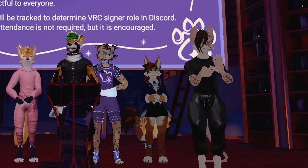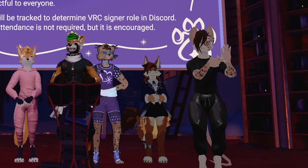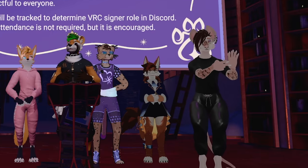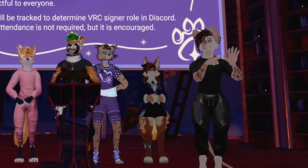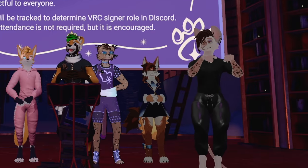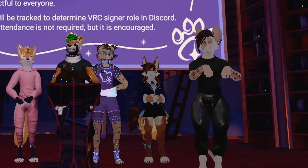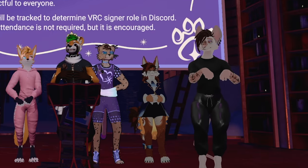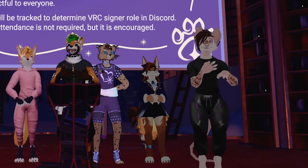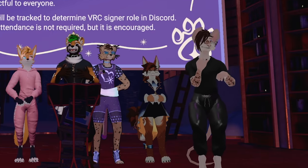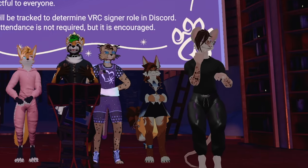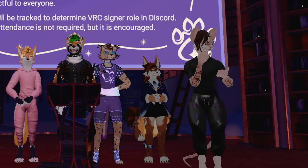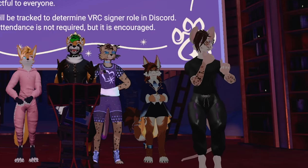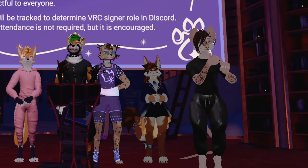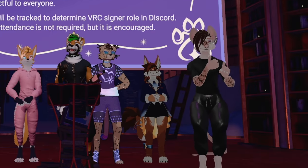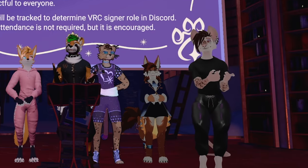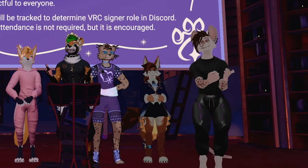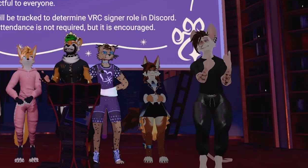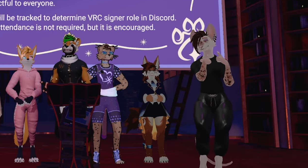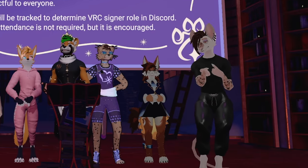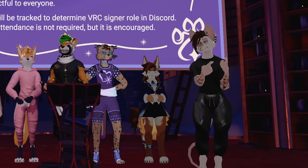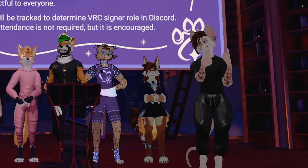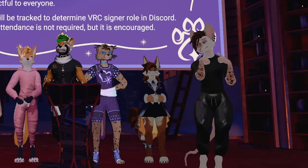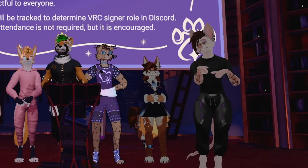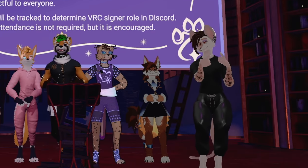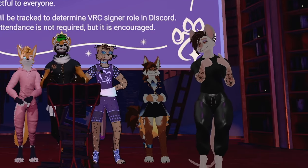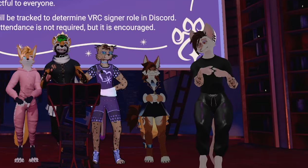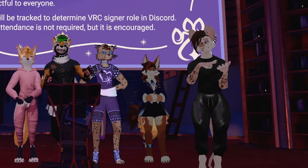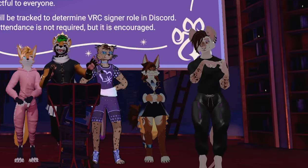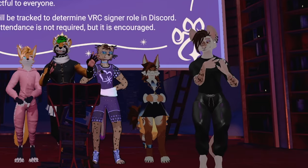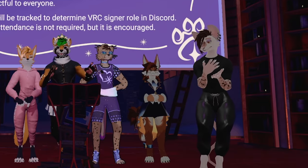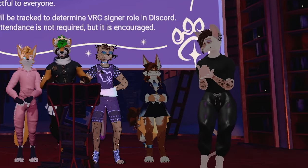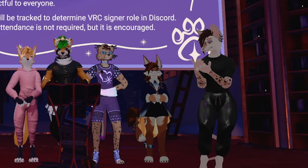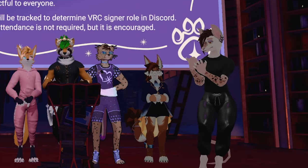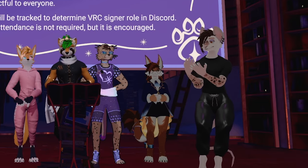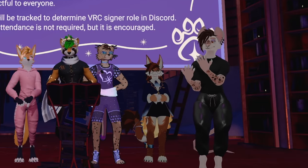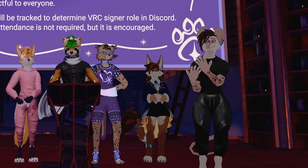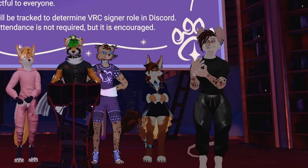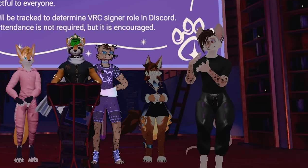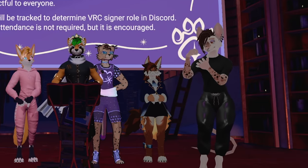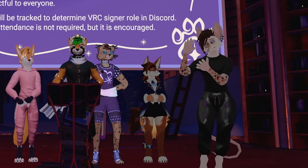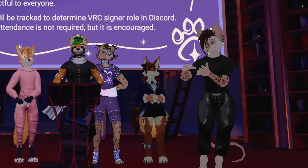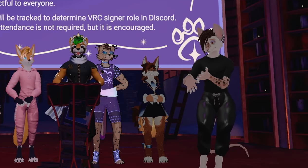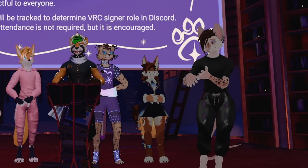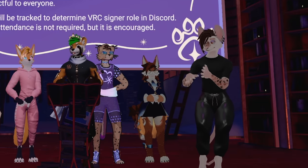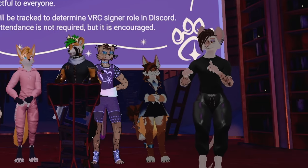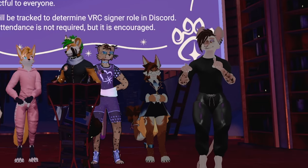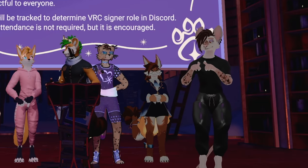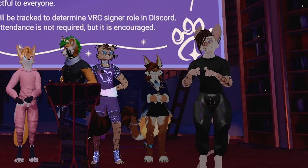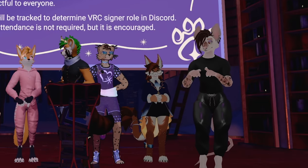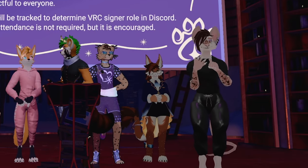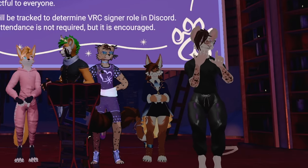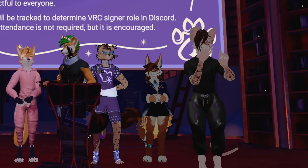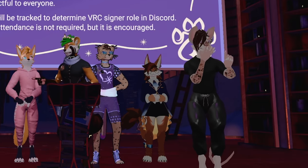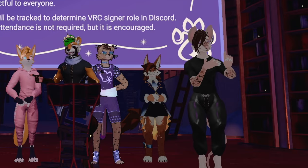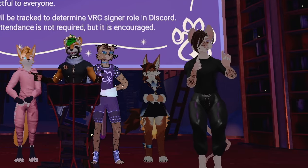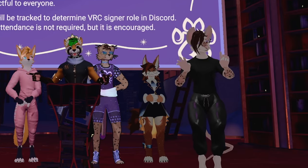around and can be kind of a helper to our newer members and somebody they can look up to. Which, speaking of which, that's kind of